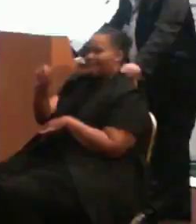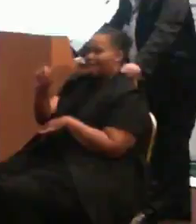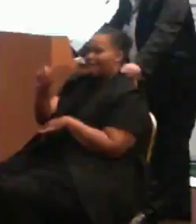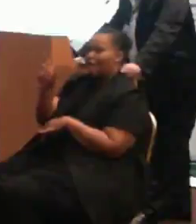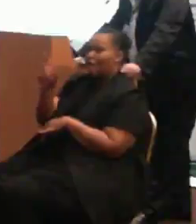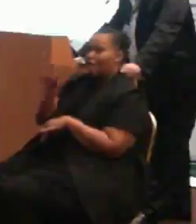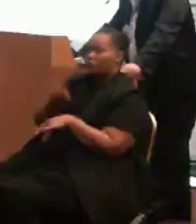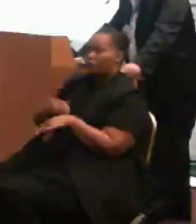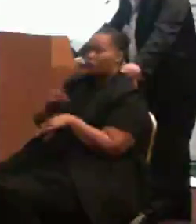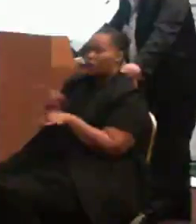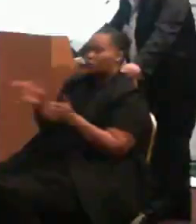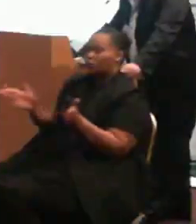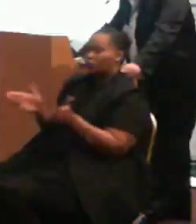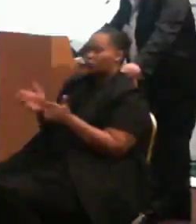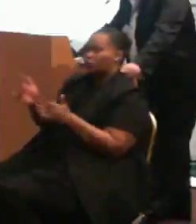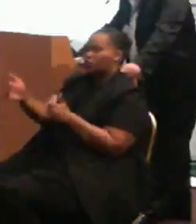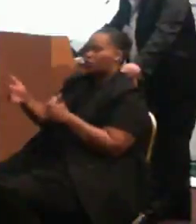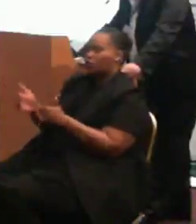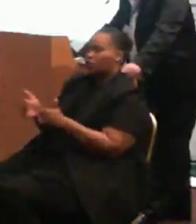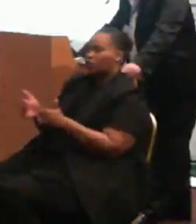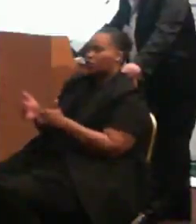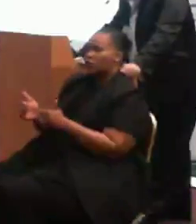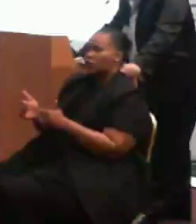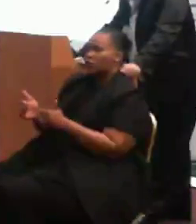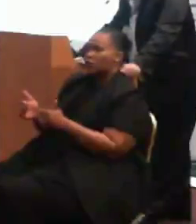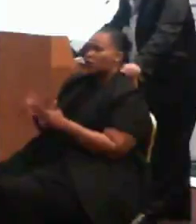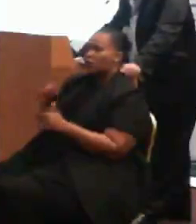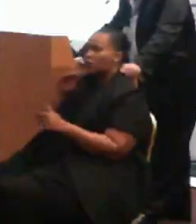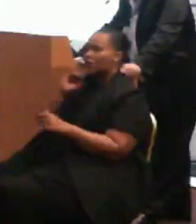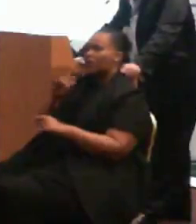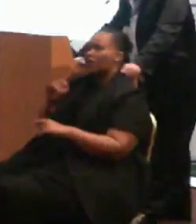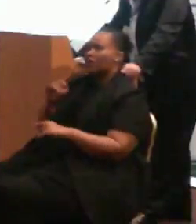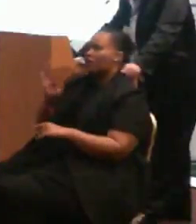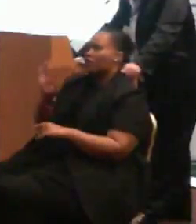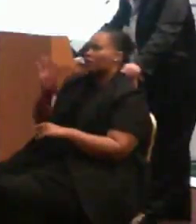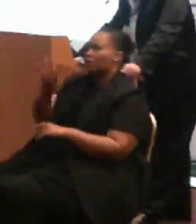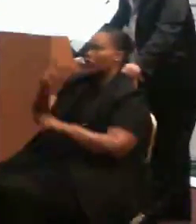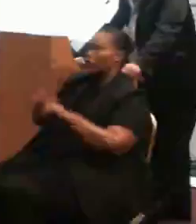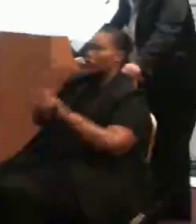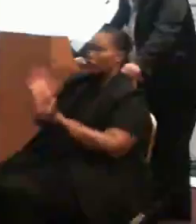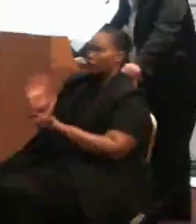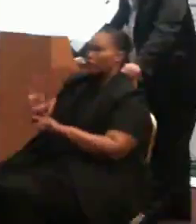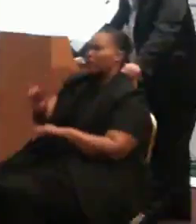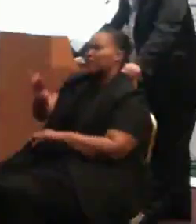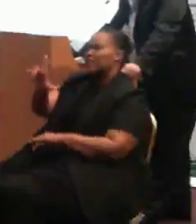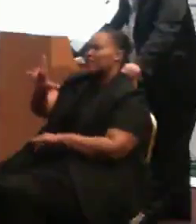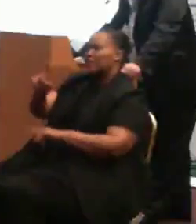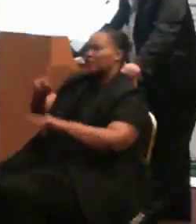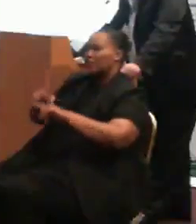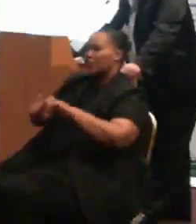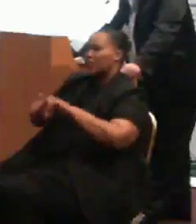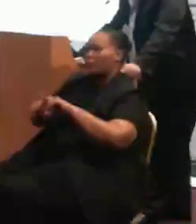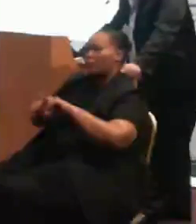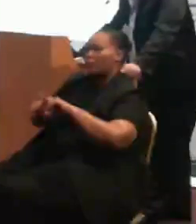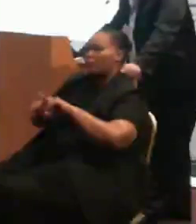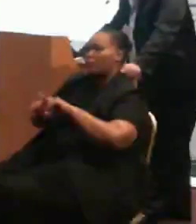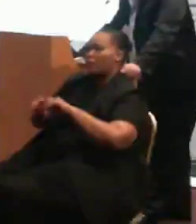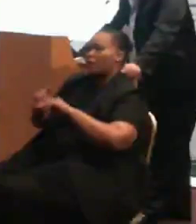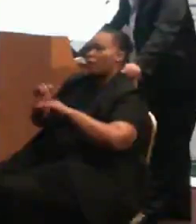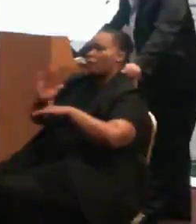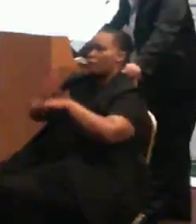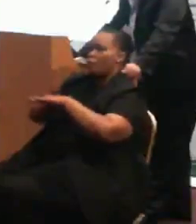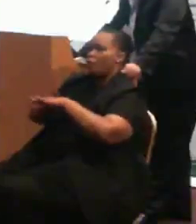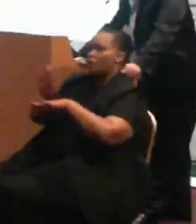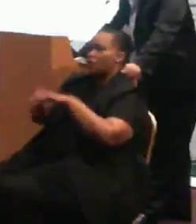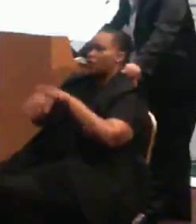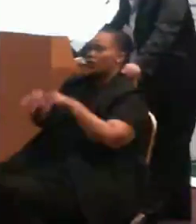short-term coal contracts. Now if that has a slack of that's 4 times, no, it's nearly 7 times higher than the long-term price of coal.